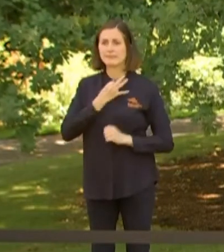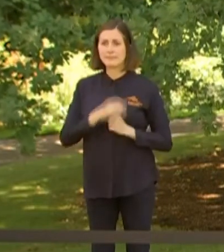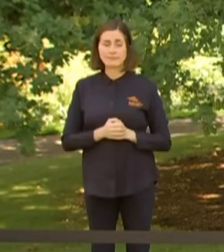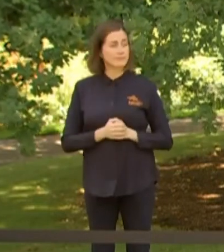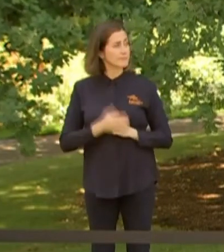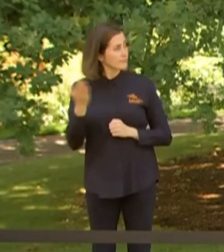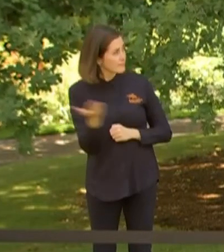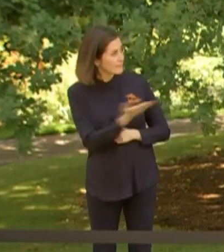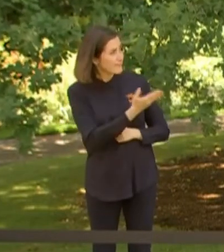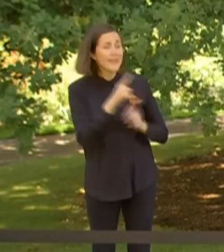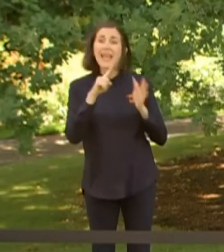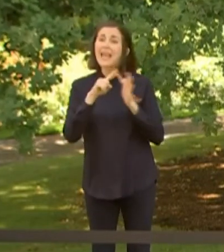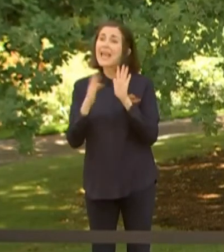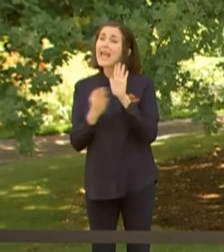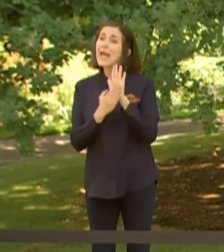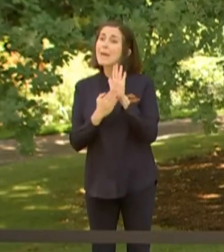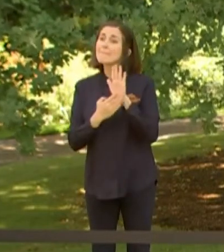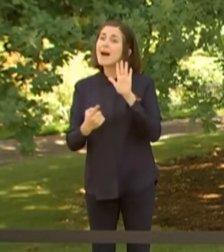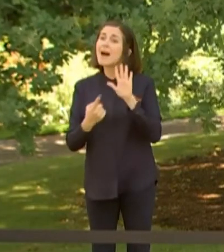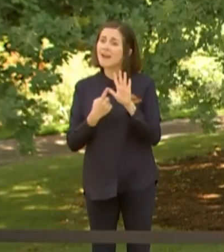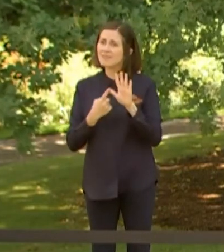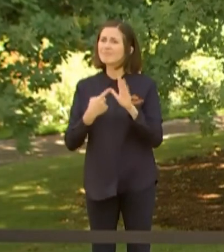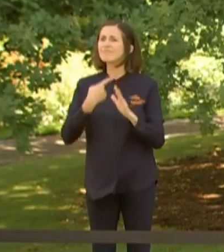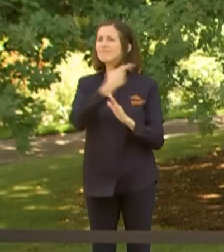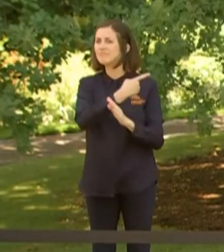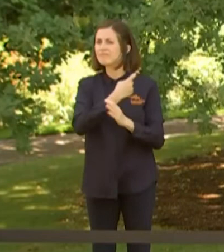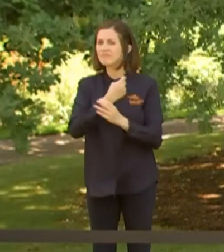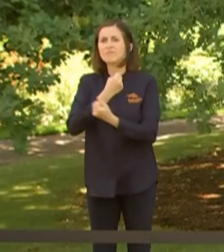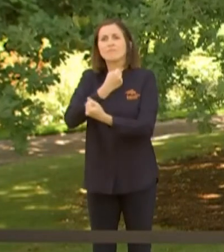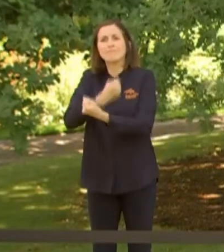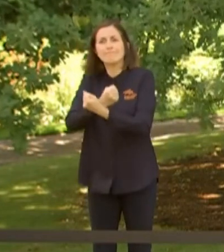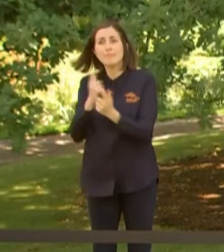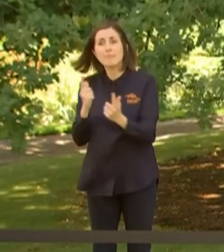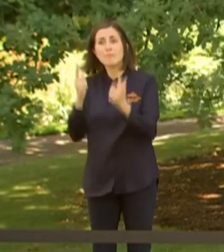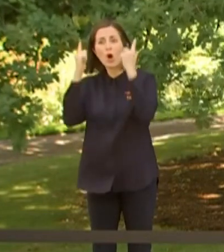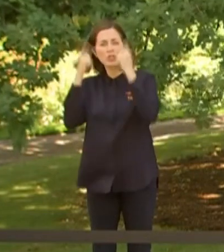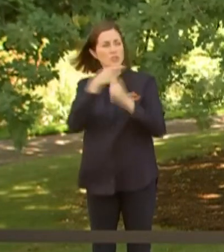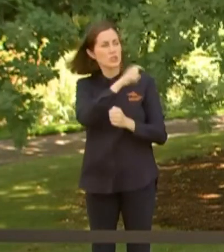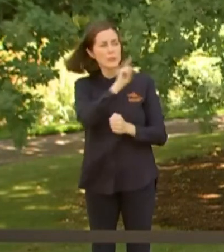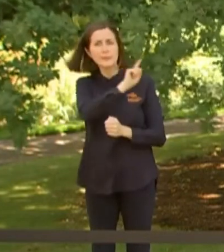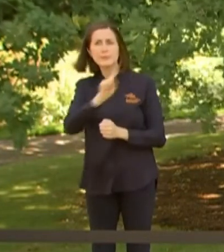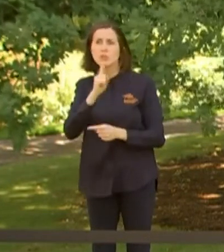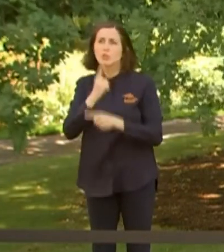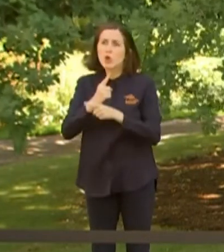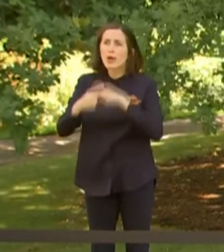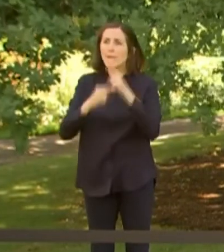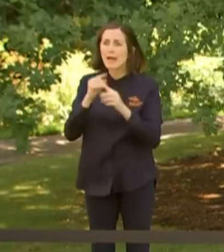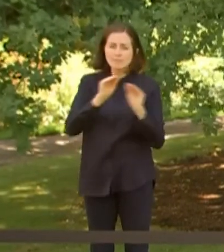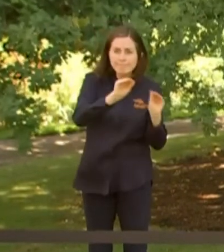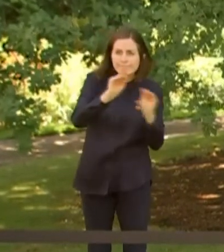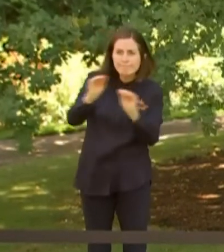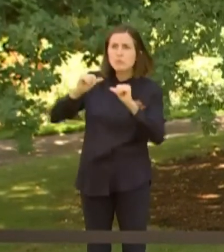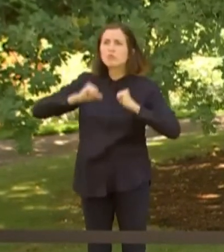to particularly go through a little bit more around some of the training and the audit processes that will be in place.